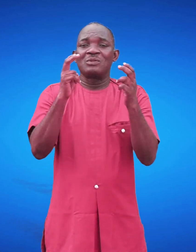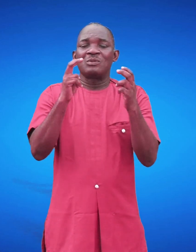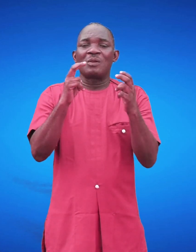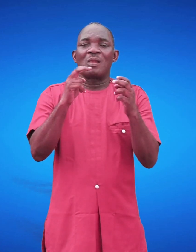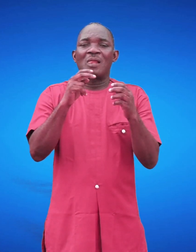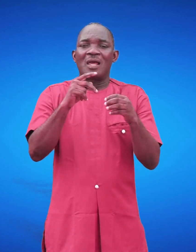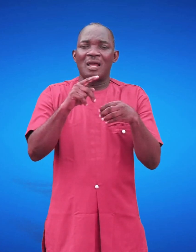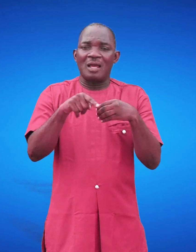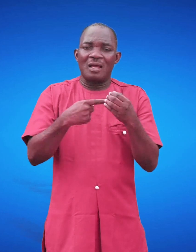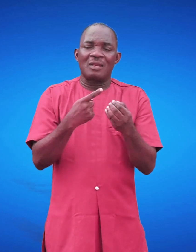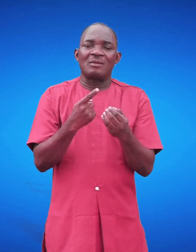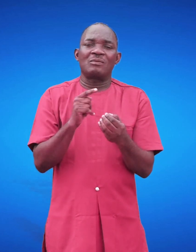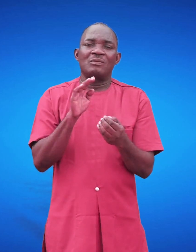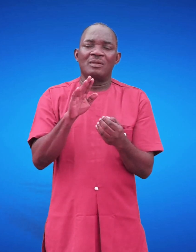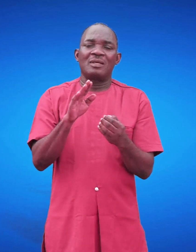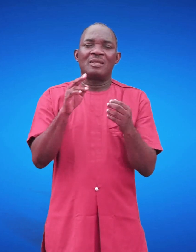at in a case.